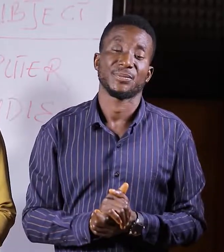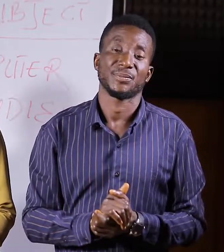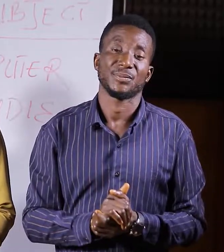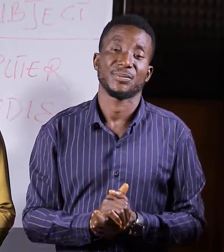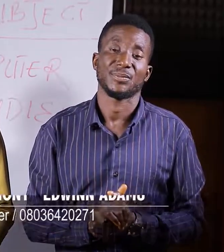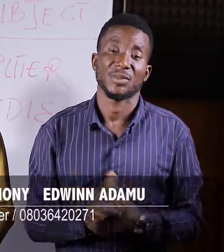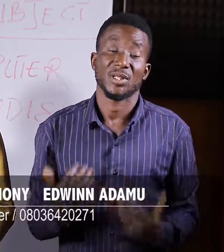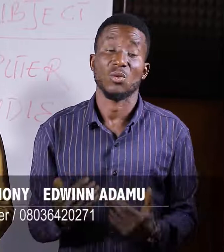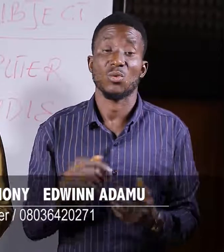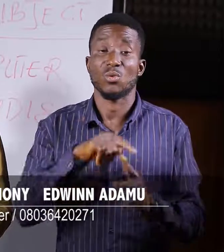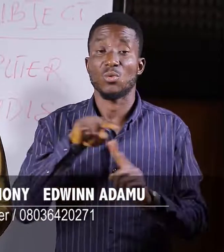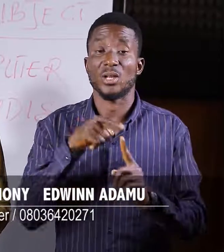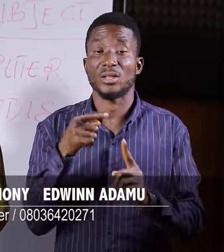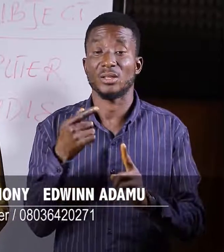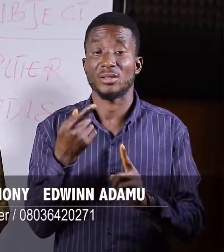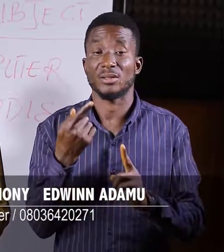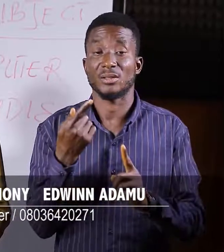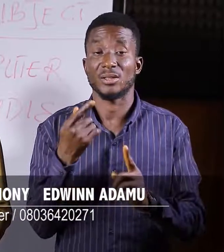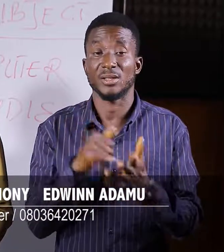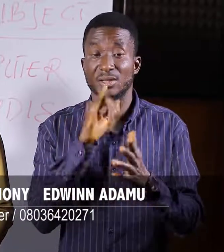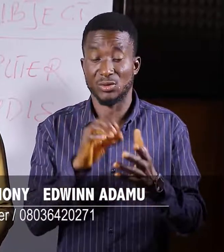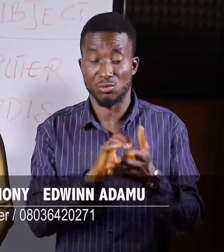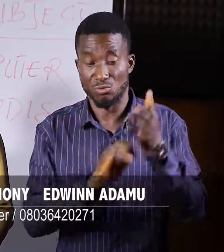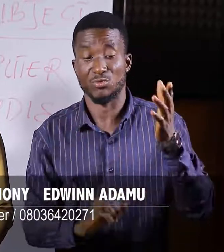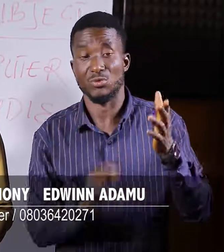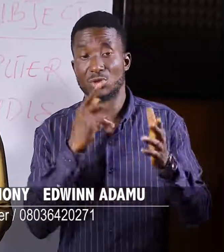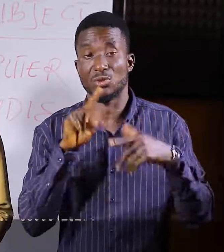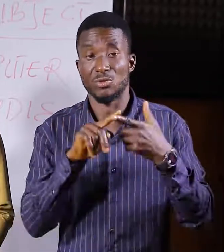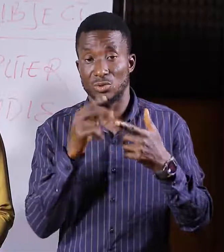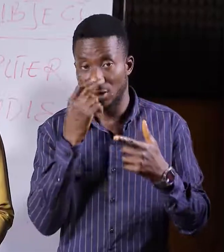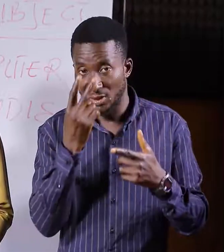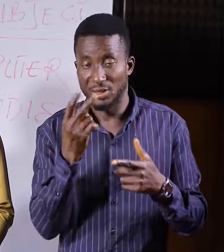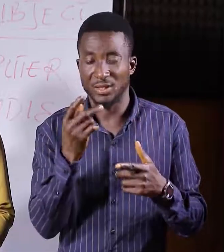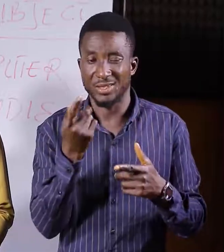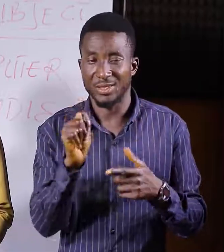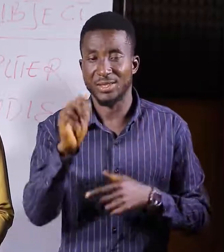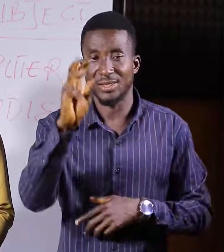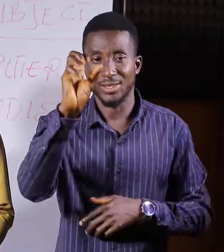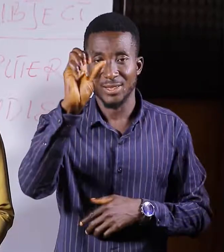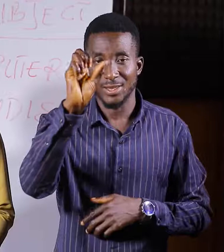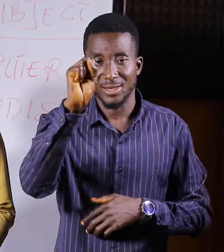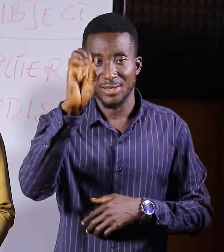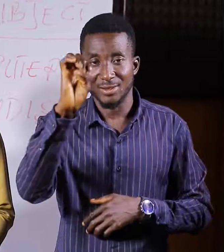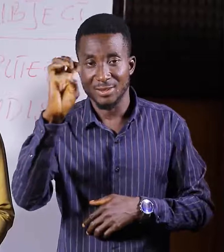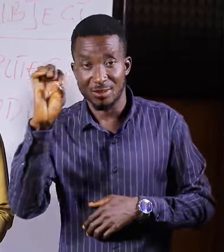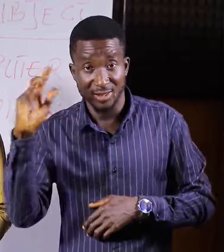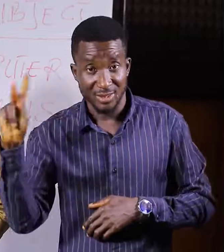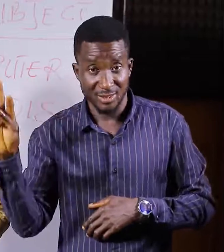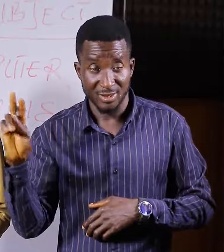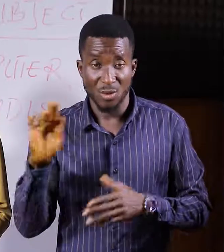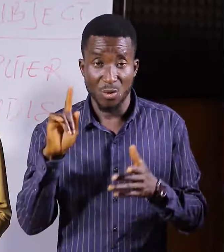understand, when the enclosure is removed, you're going to see the circuitry, what makes up